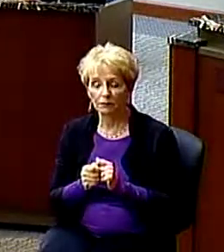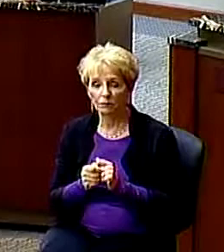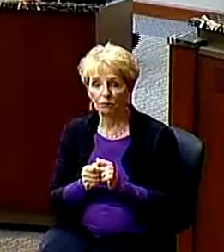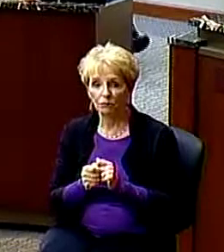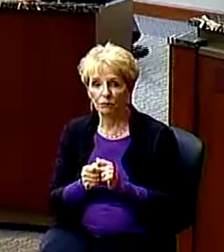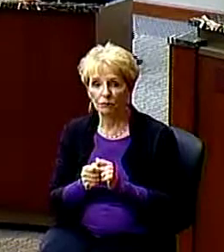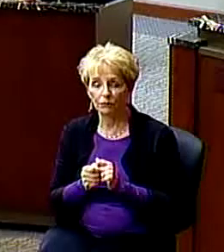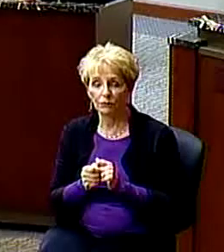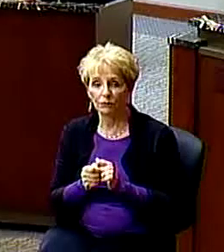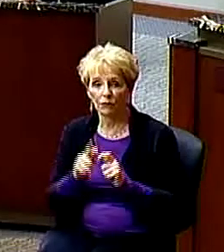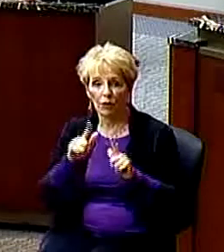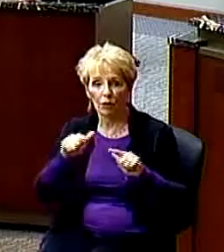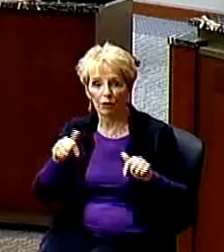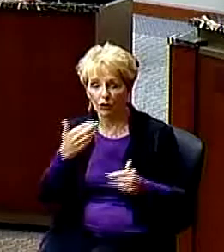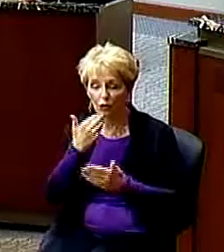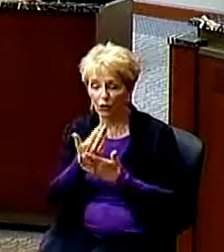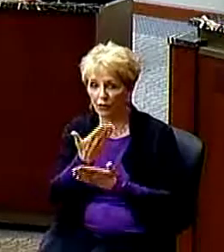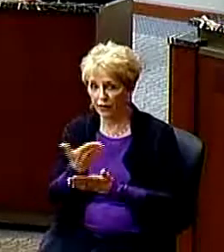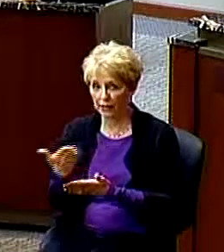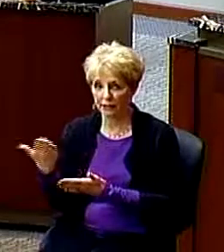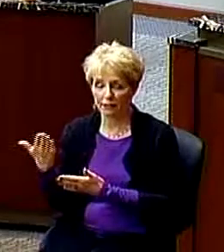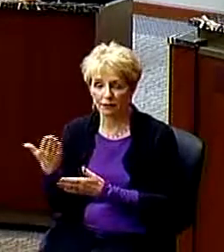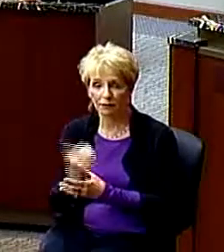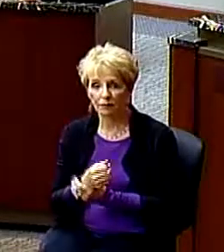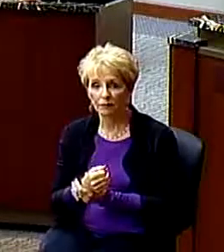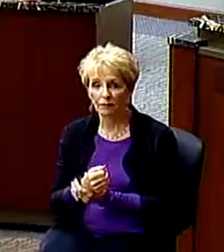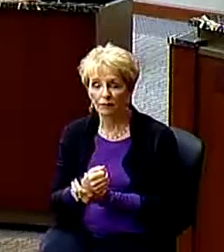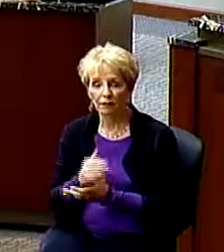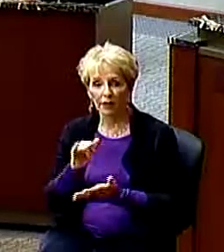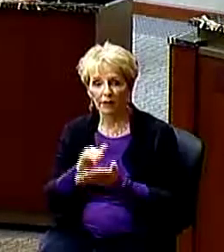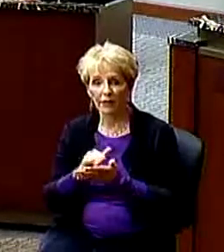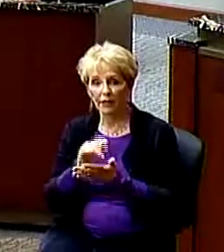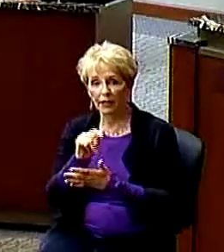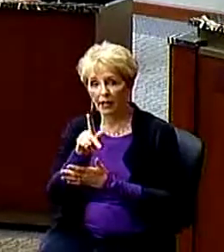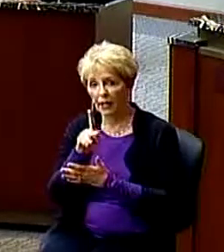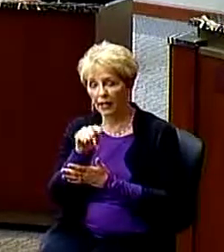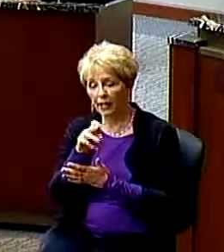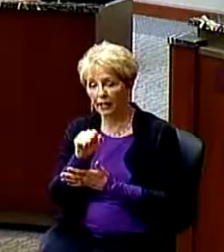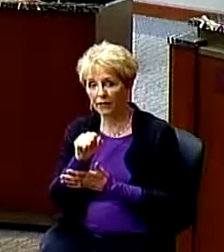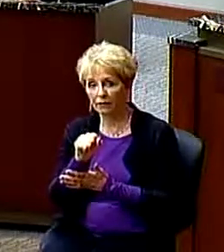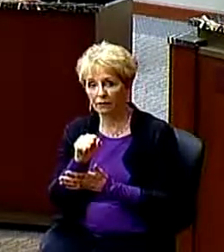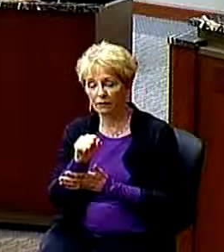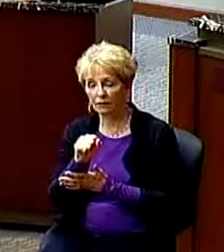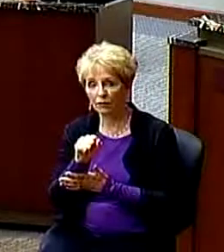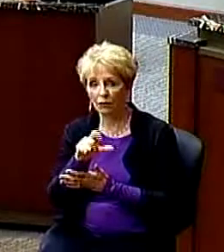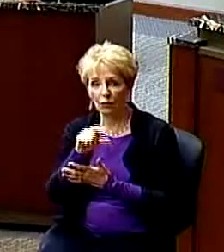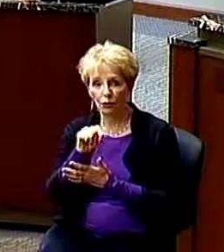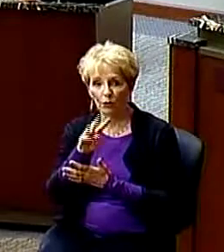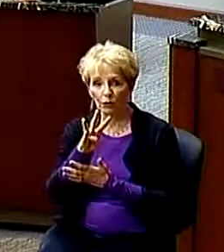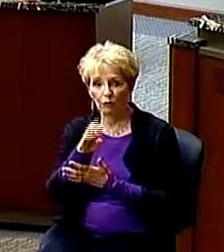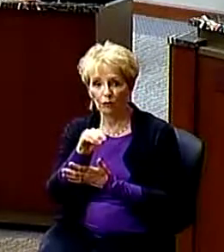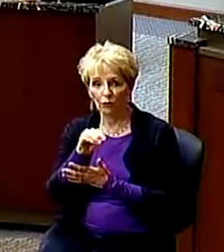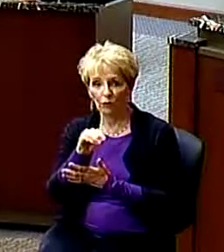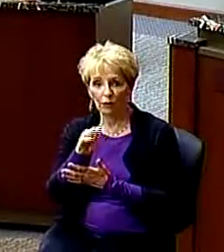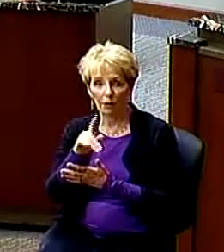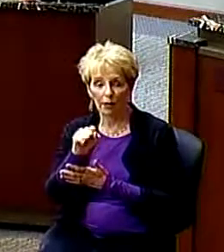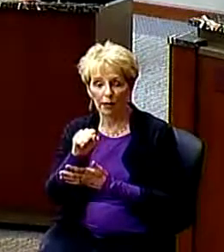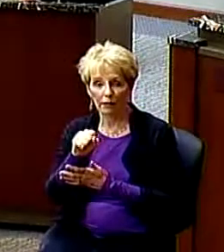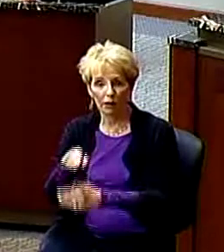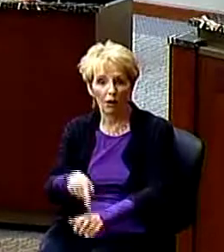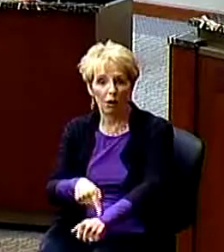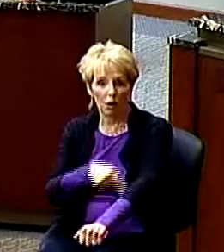and all kinds of good things. These lakes, 20 to 40 miles long and so